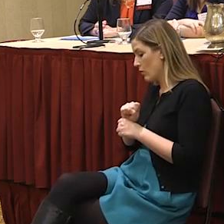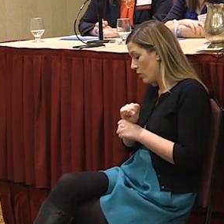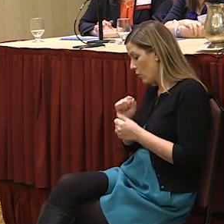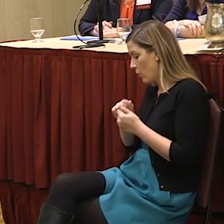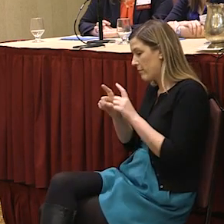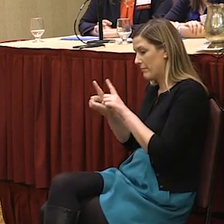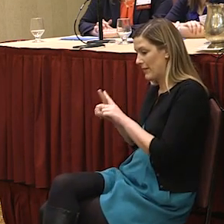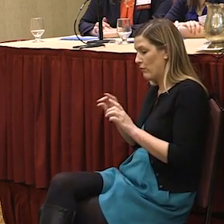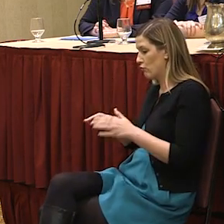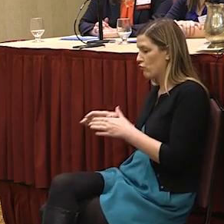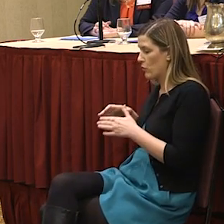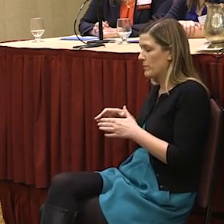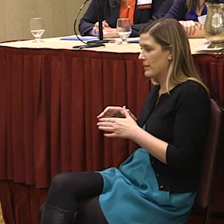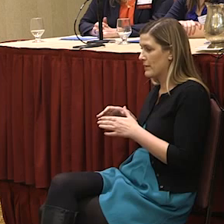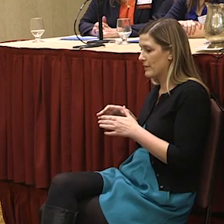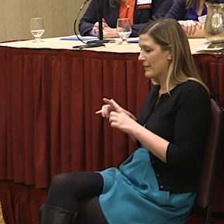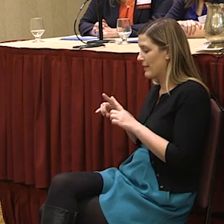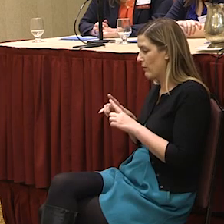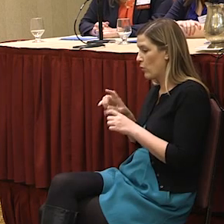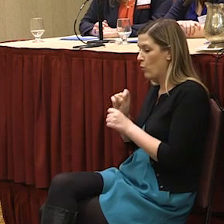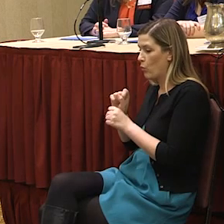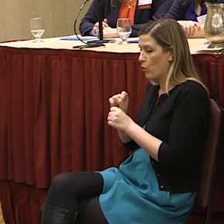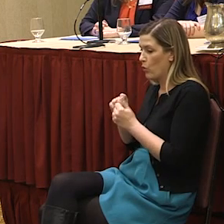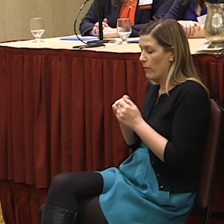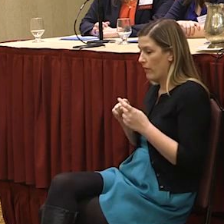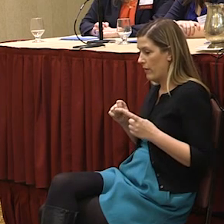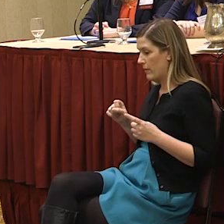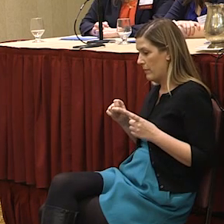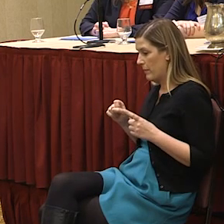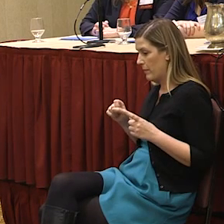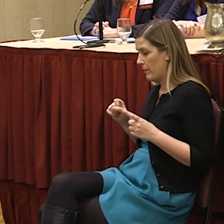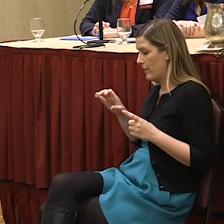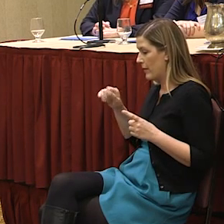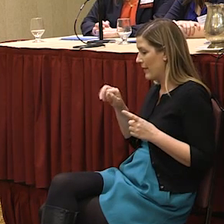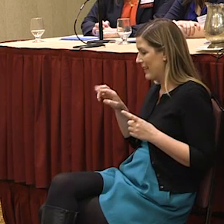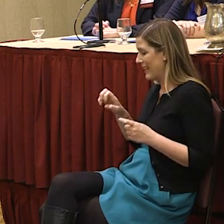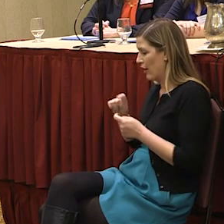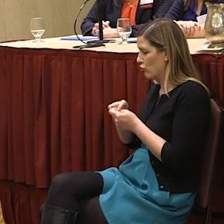many groups, many physician groups. So we've worked with the care